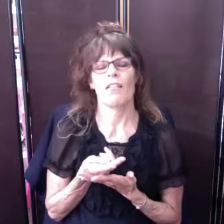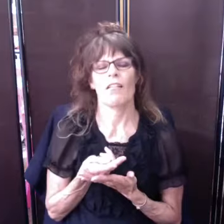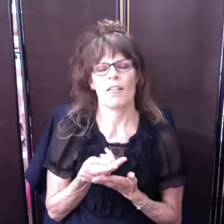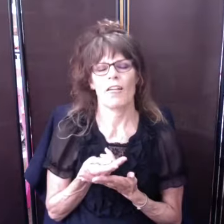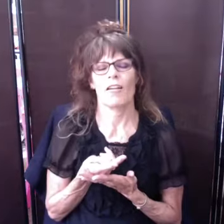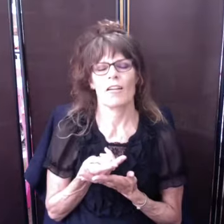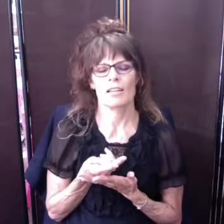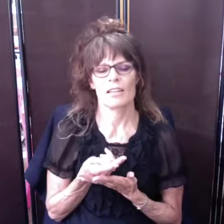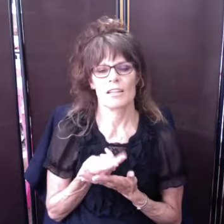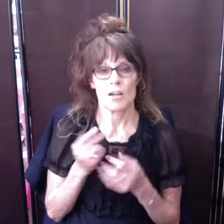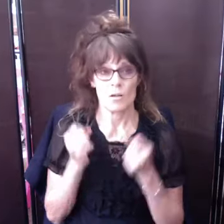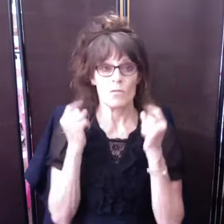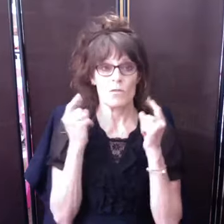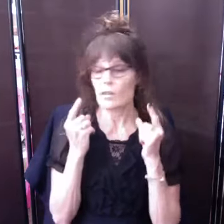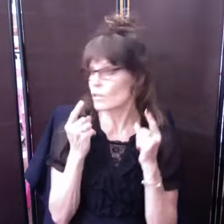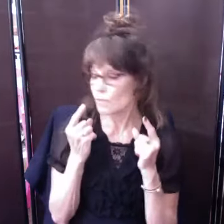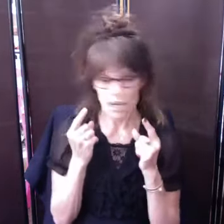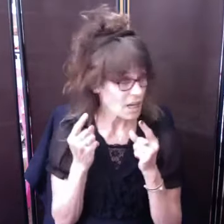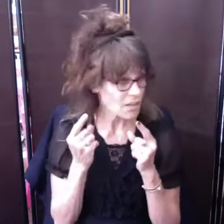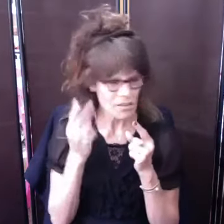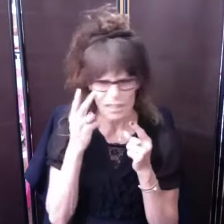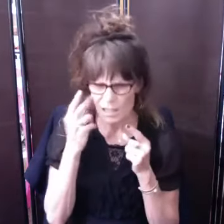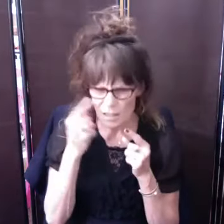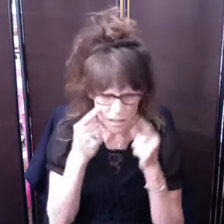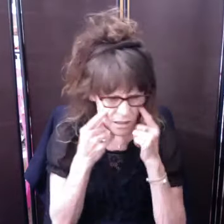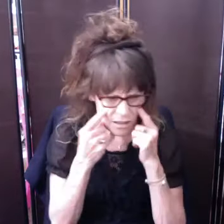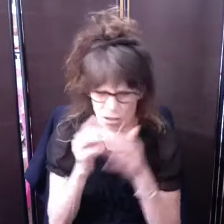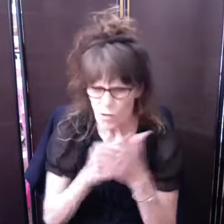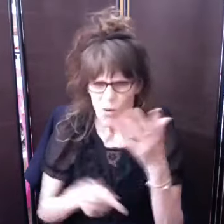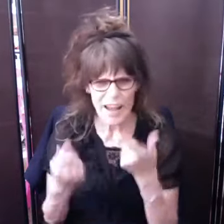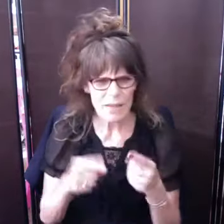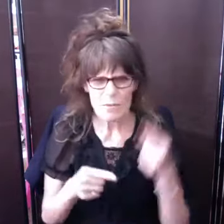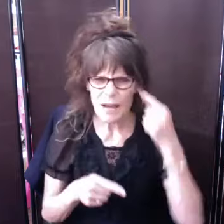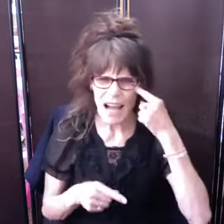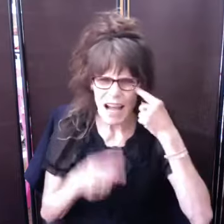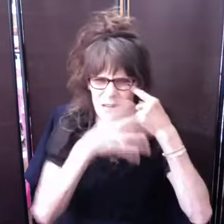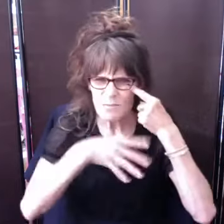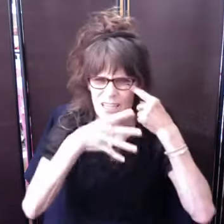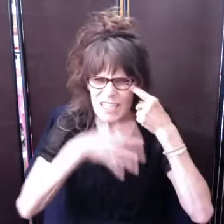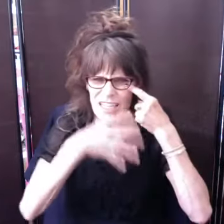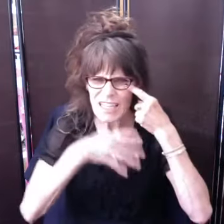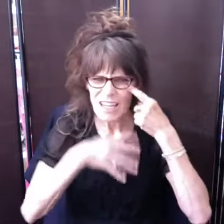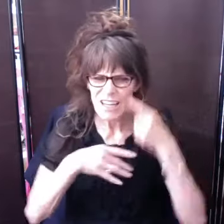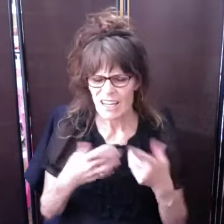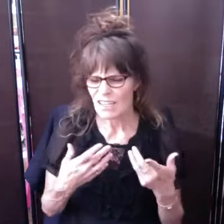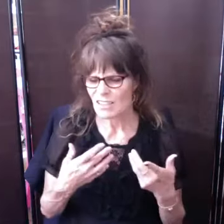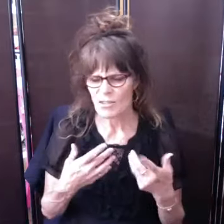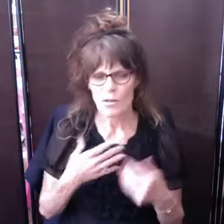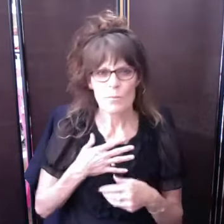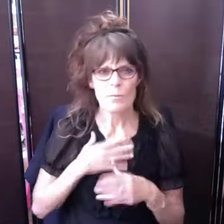When I got up, I thought I couldn't see out of my left eye. I figured I'd punctured my eyeball on the corner of that coffee table. So in my world, if you put out your eye, you need a